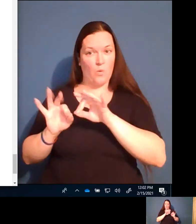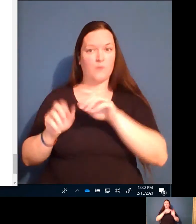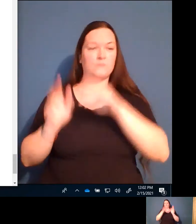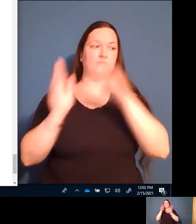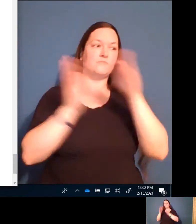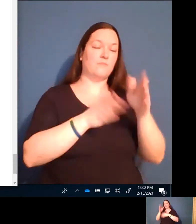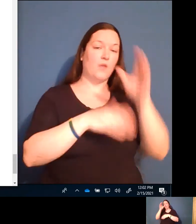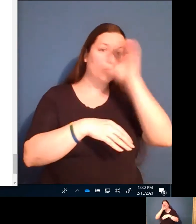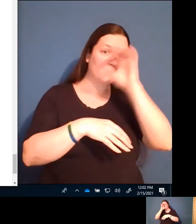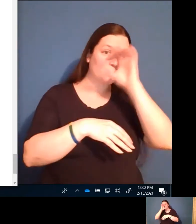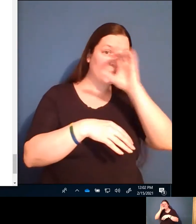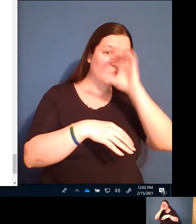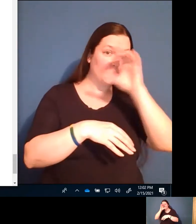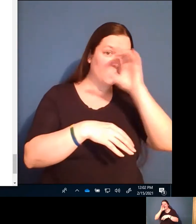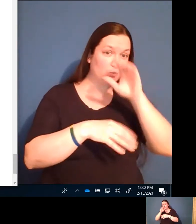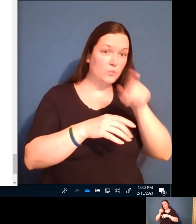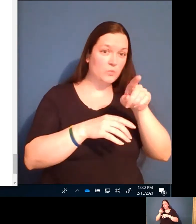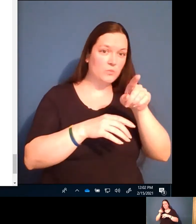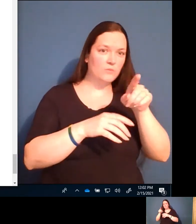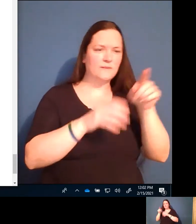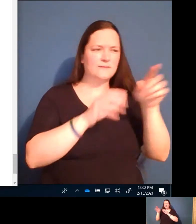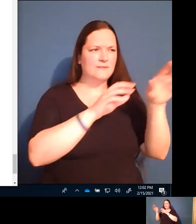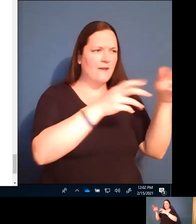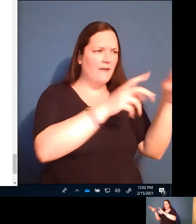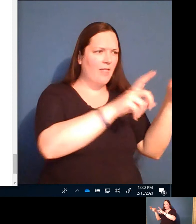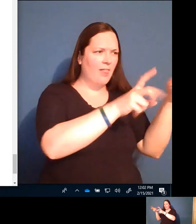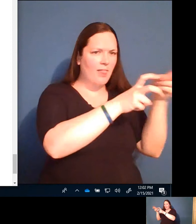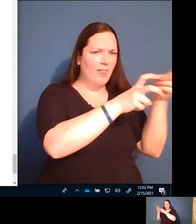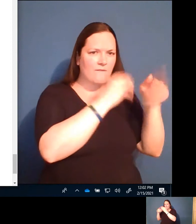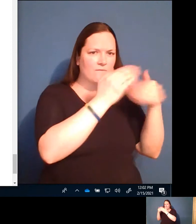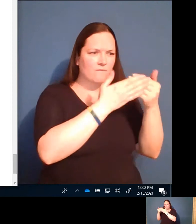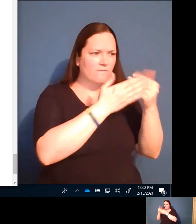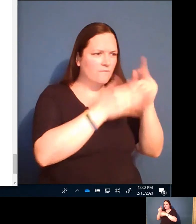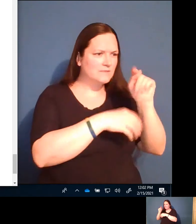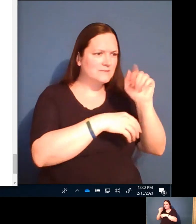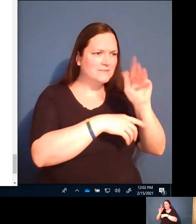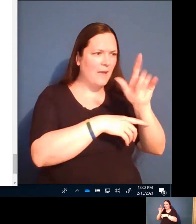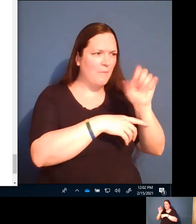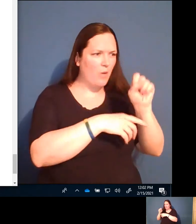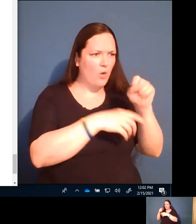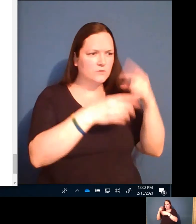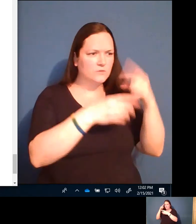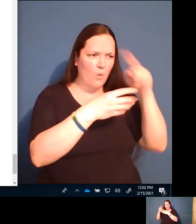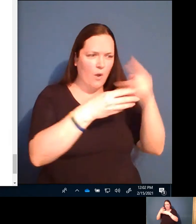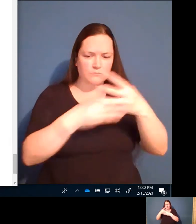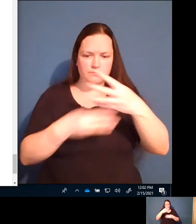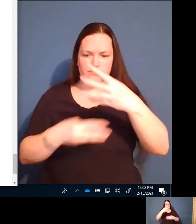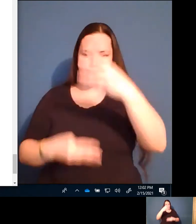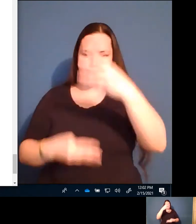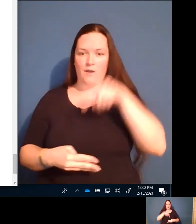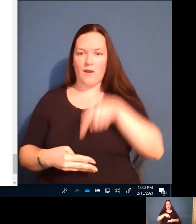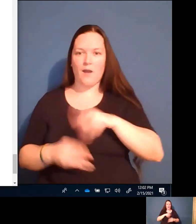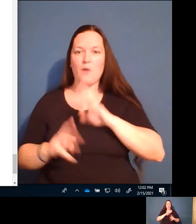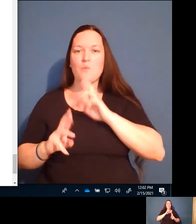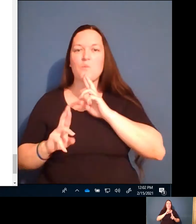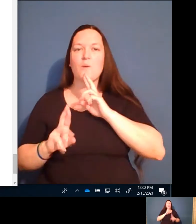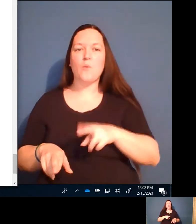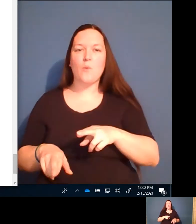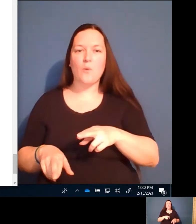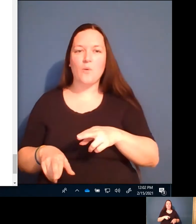book. The query was able to pull from all those tables to produce a report. Imagine what it would be like if we didn't have